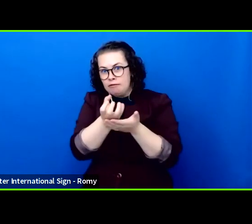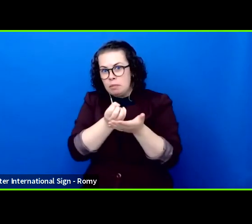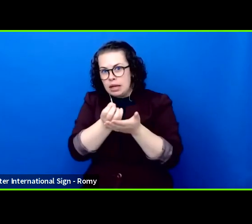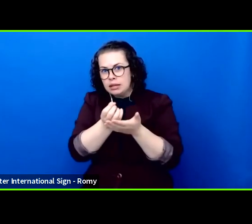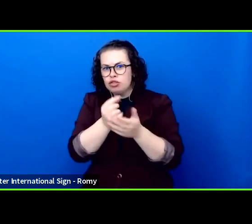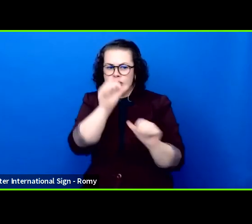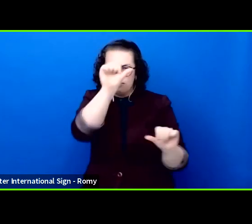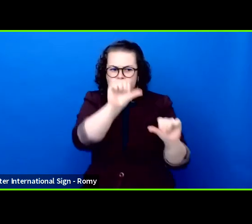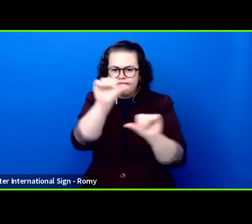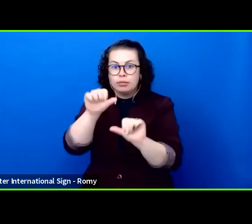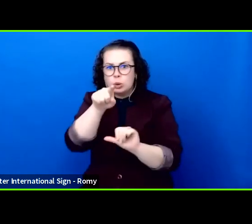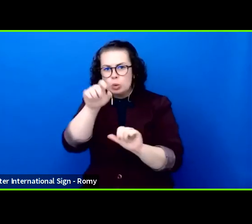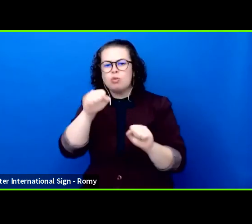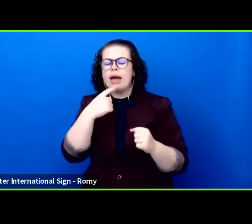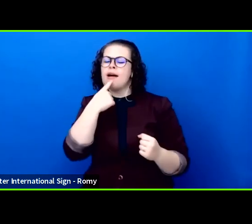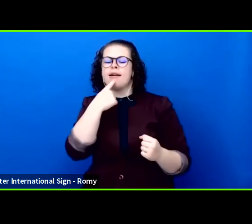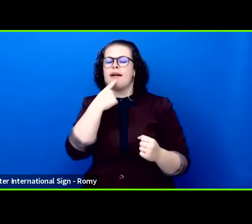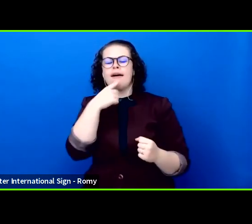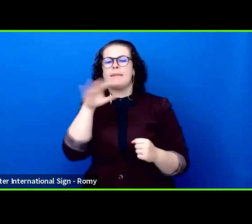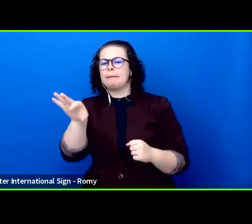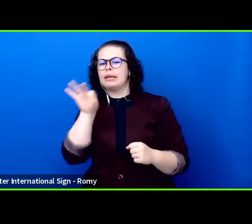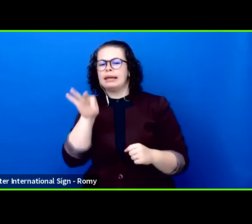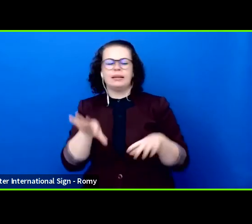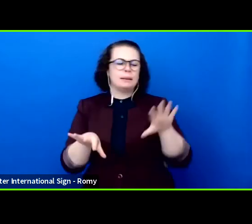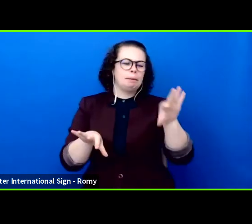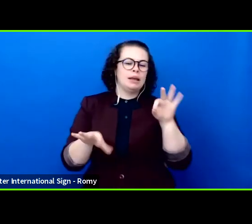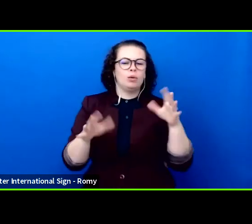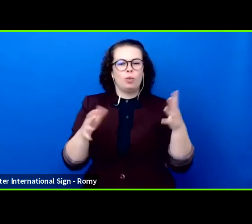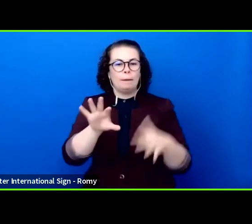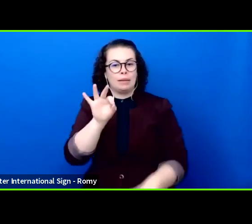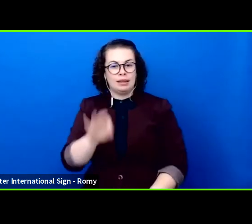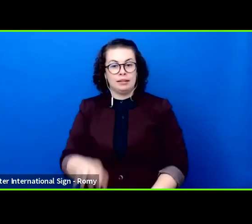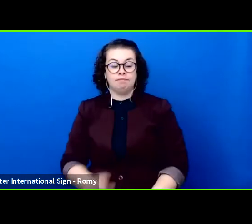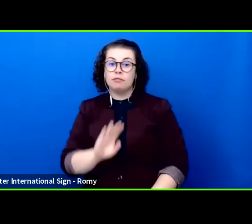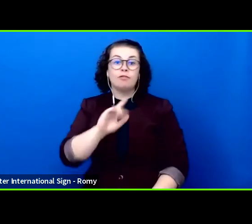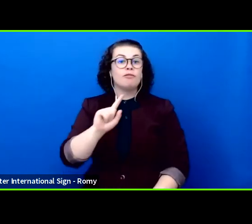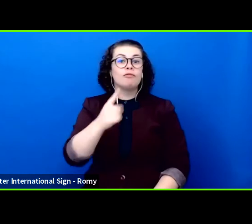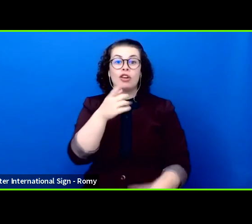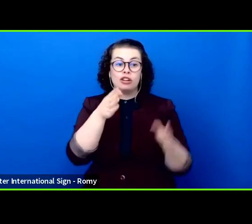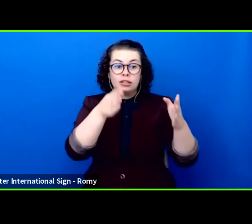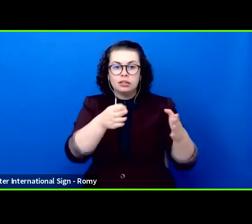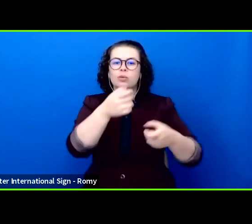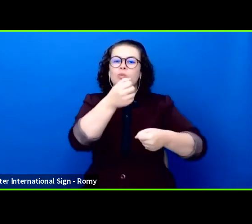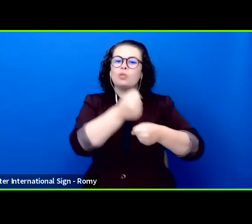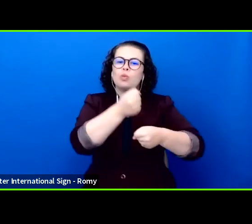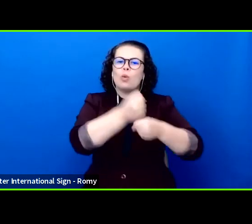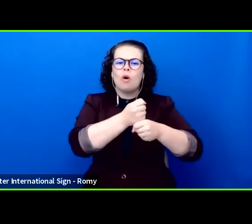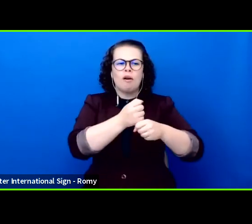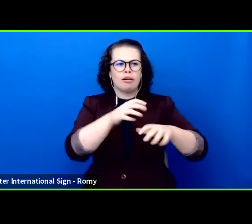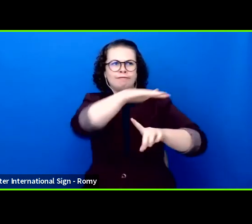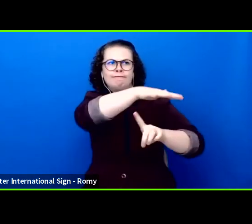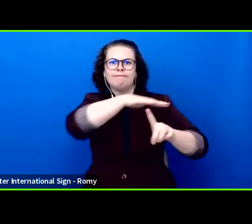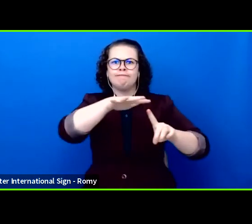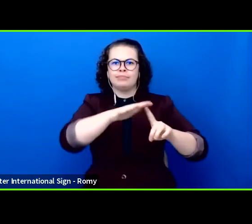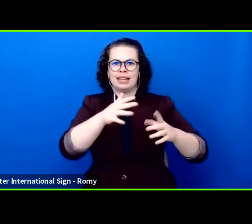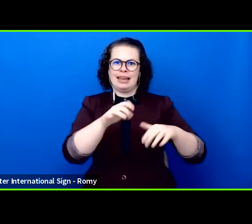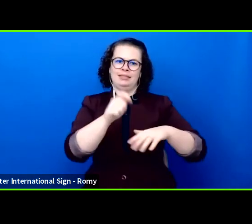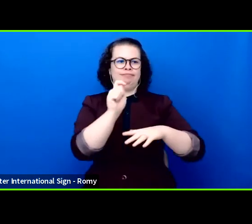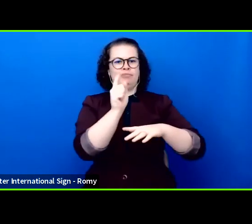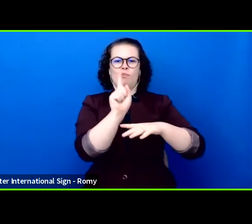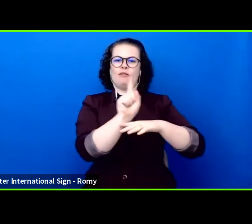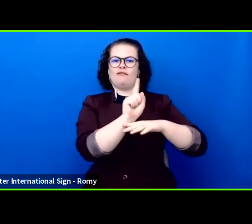First up, working conditions in the performing arts. The contribution of the sector